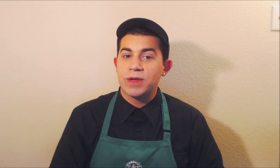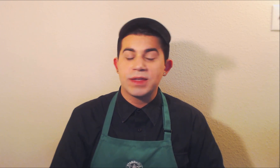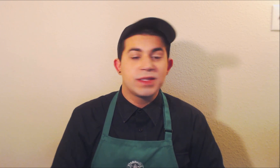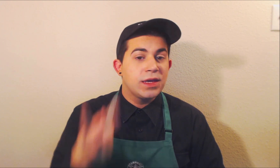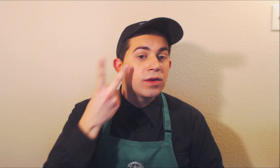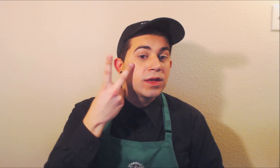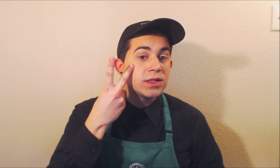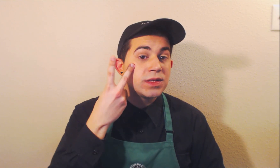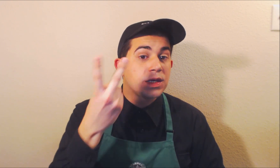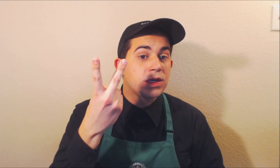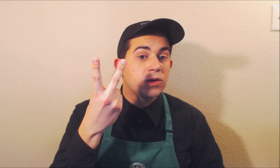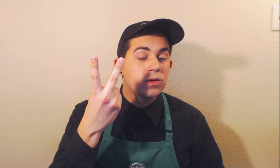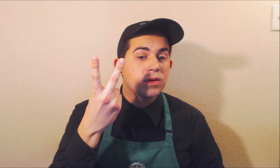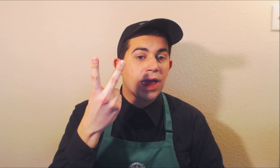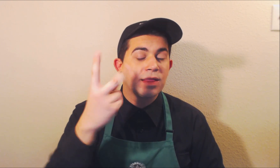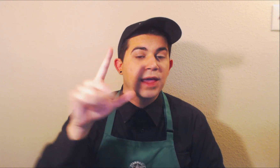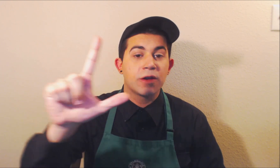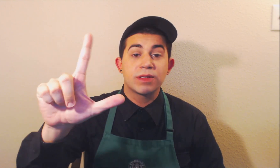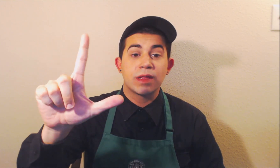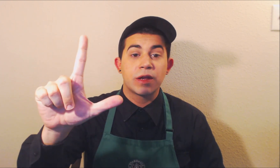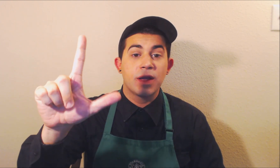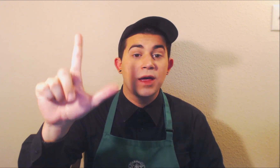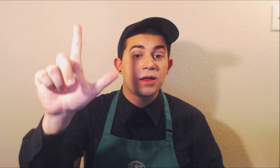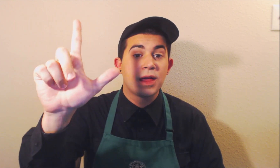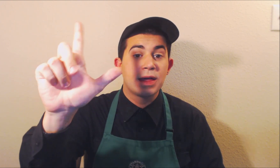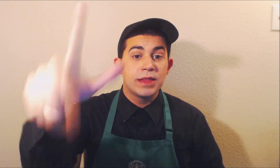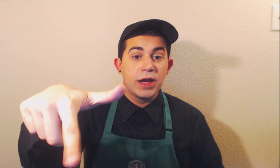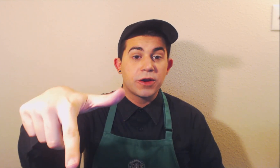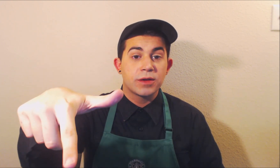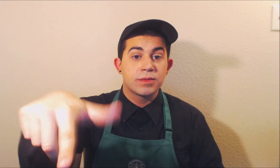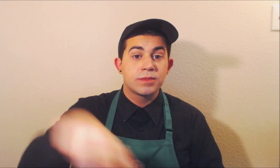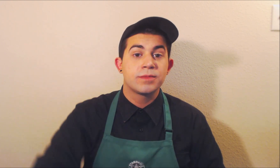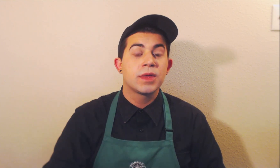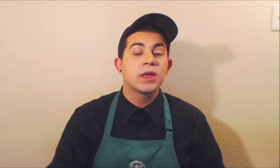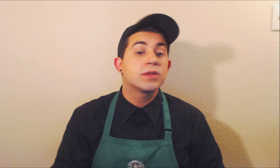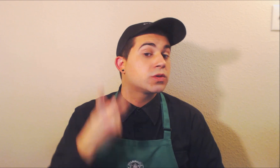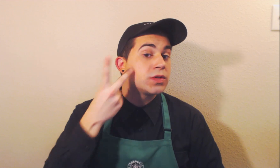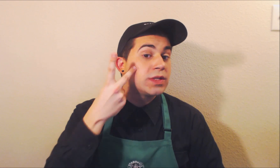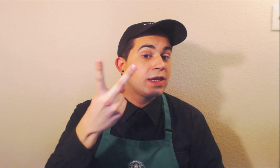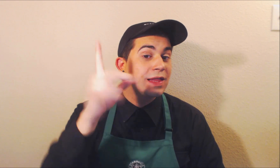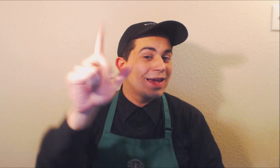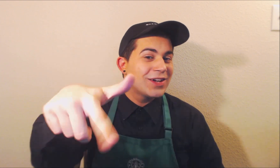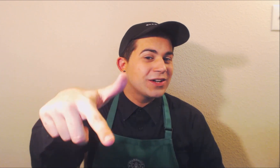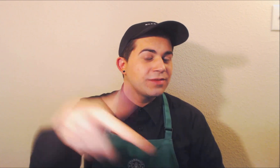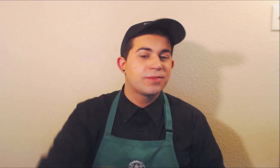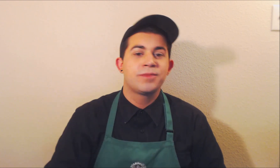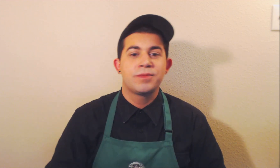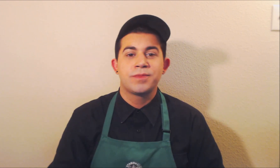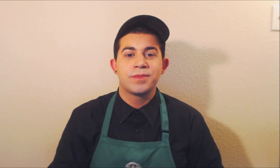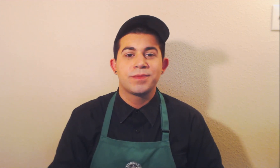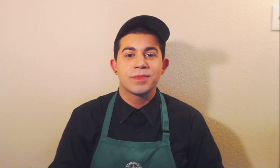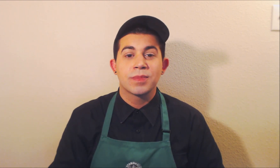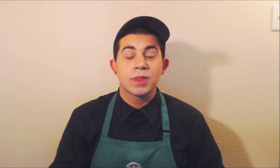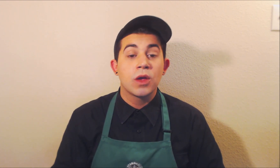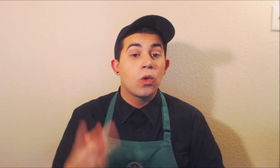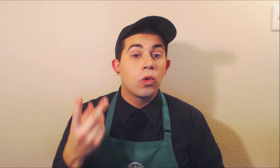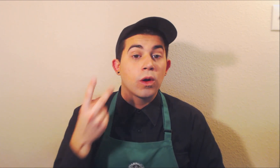very easy. See you, and later is the letter L. Later. See you later.